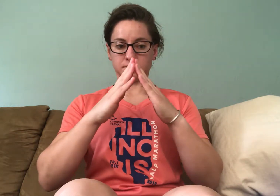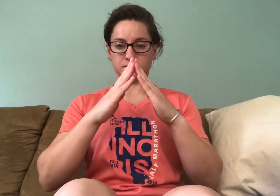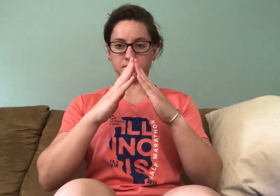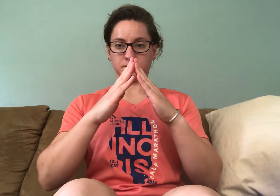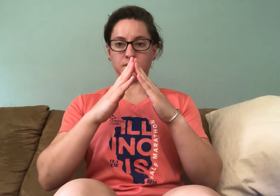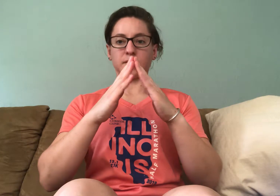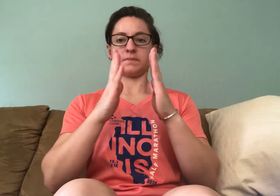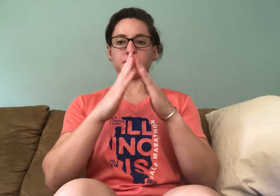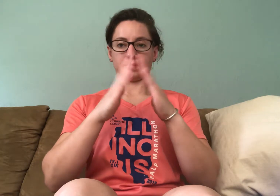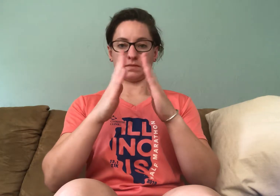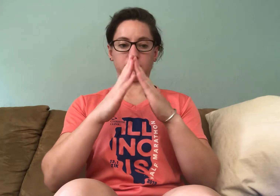Okay.